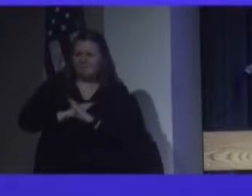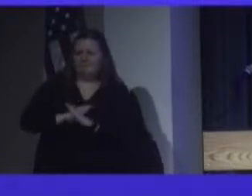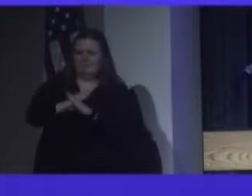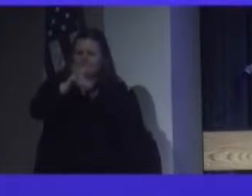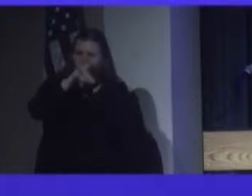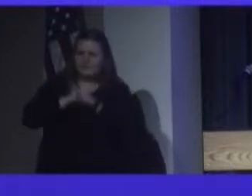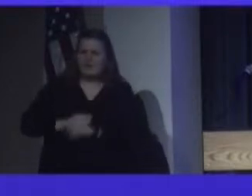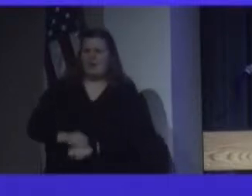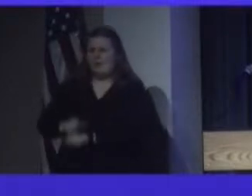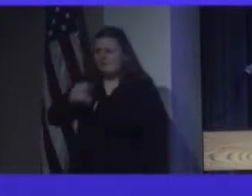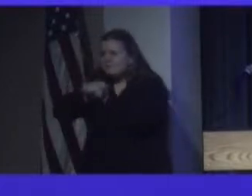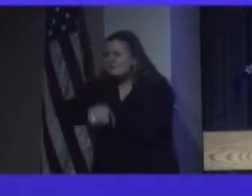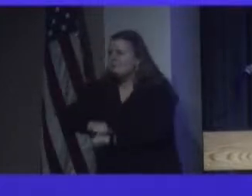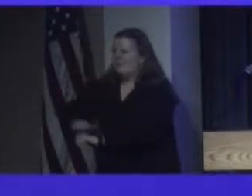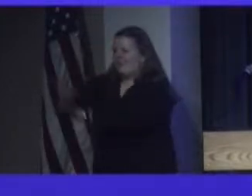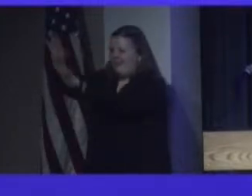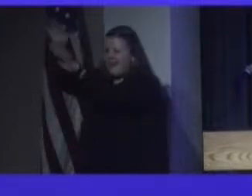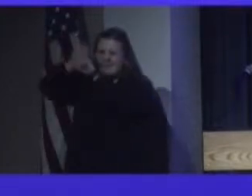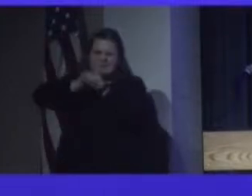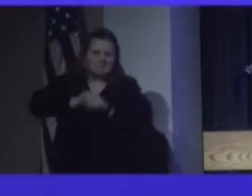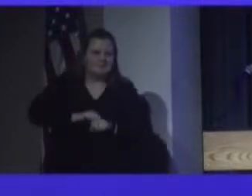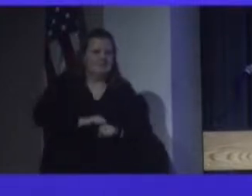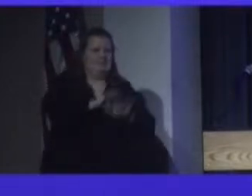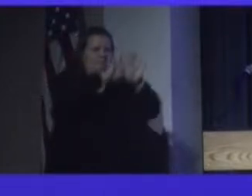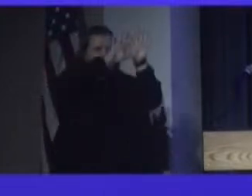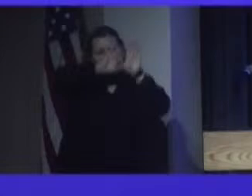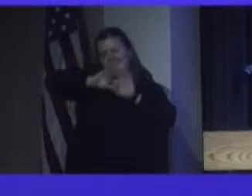safe. And I climb every